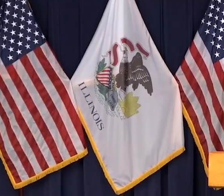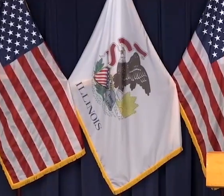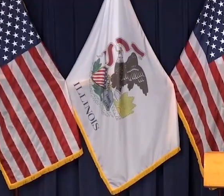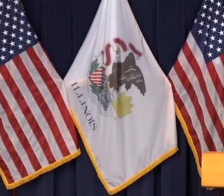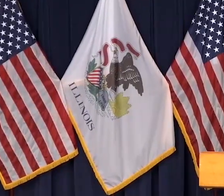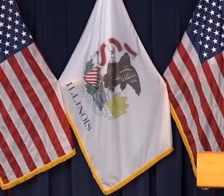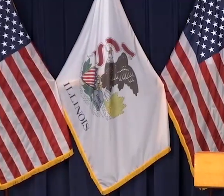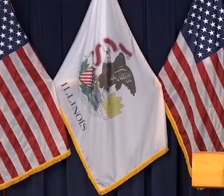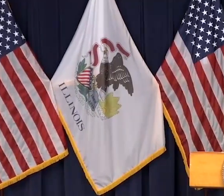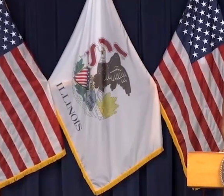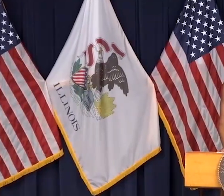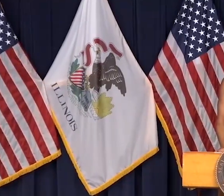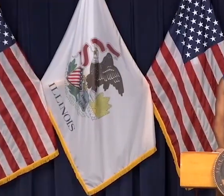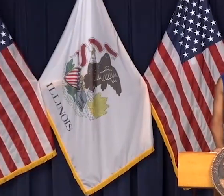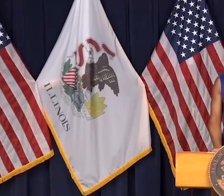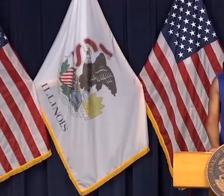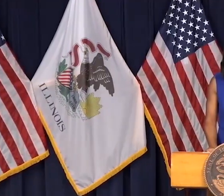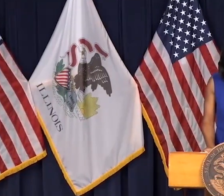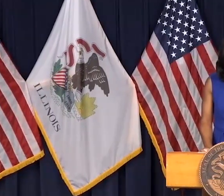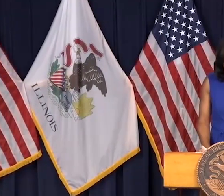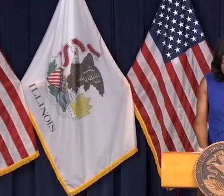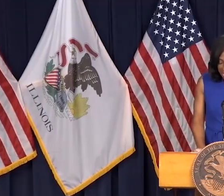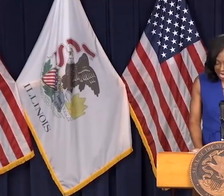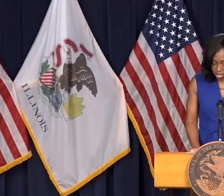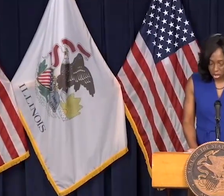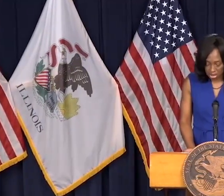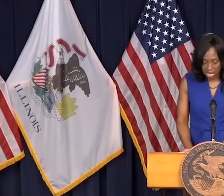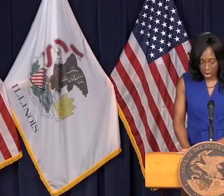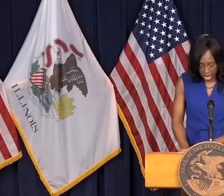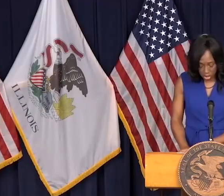COVID-19 para casos, muertes y